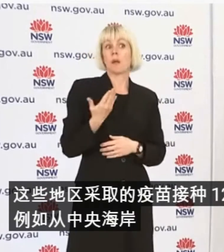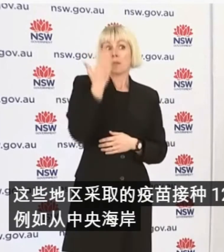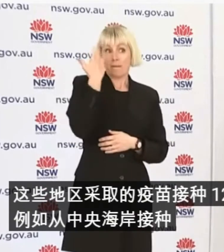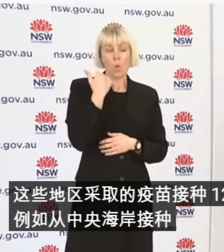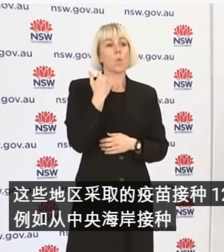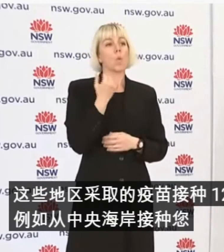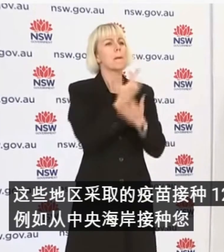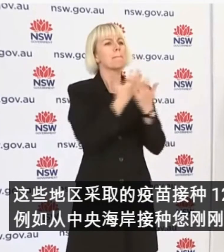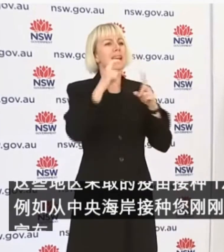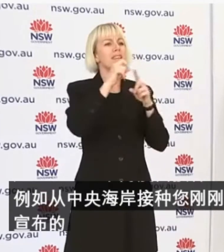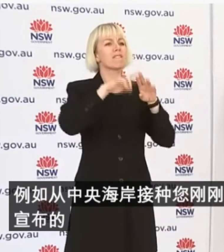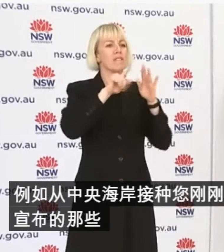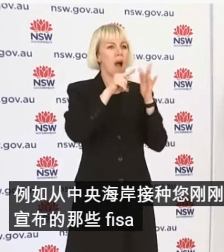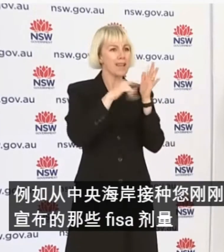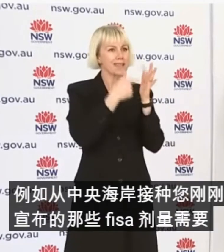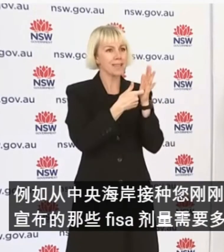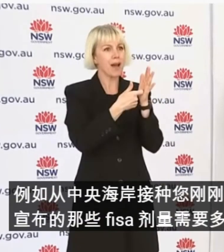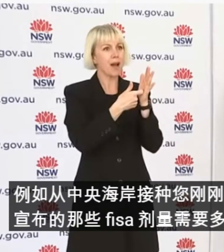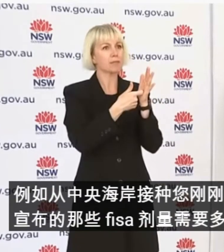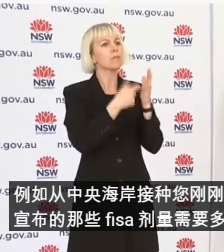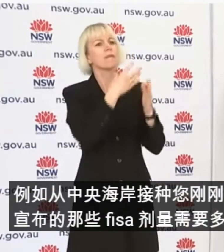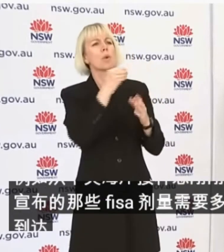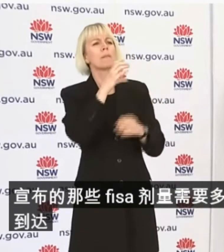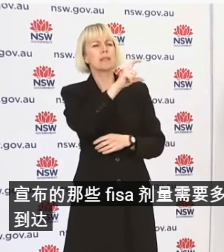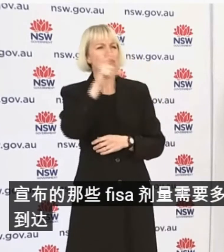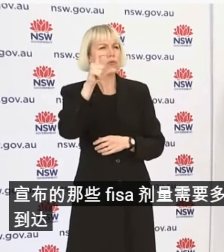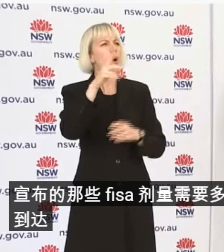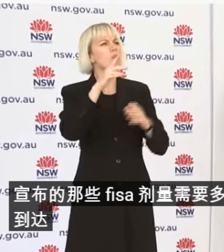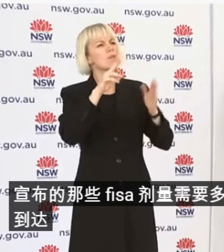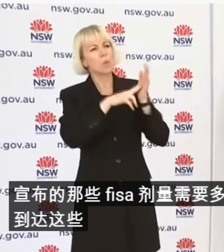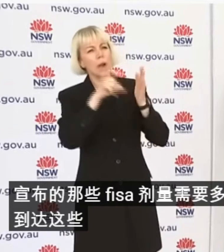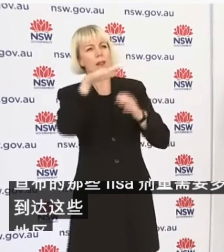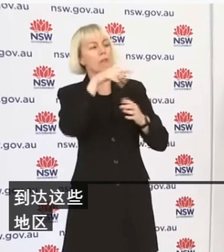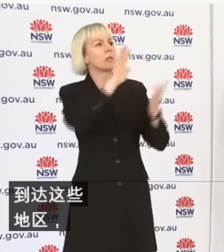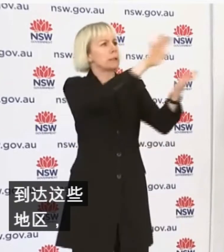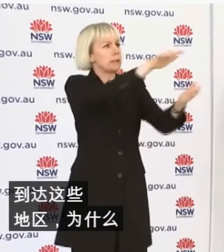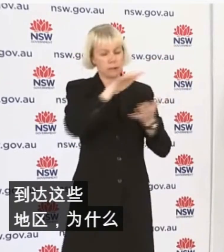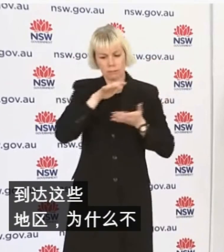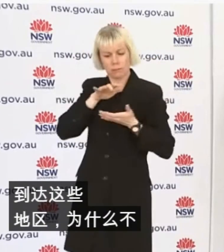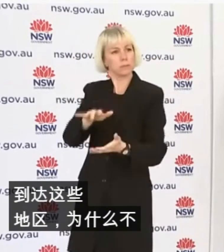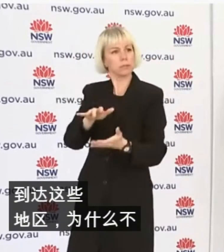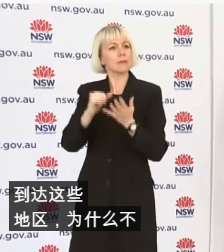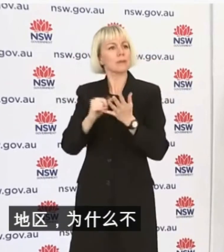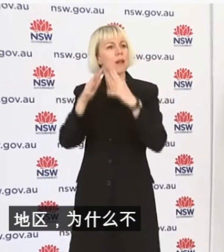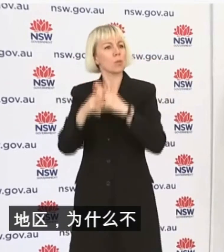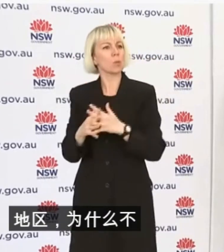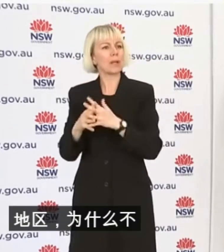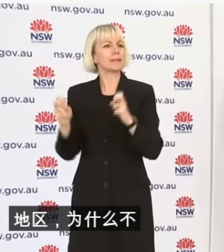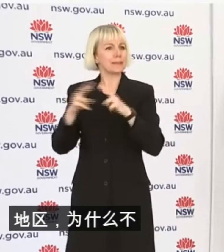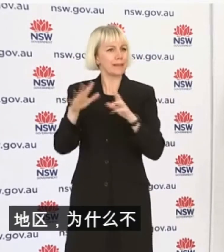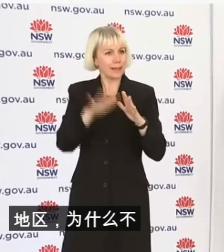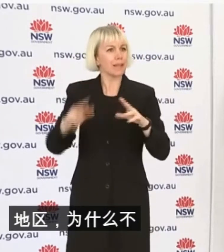Central Coast, how long is it going to take for those Pfizer doses that you just announced to reach those regions? And why wasn't the